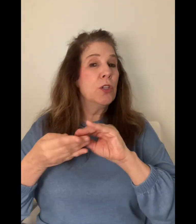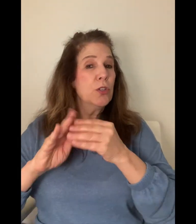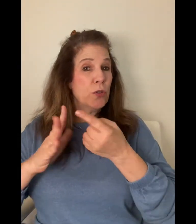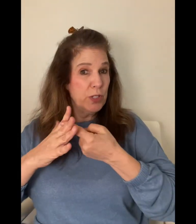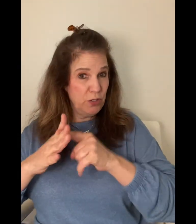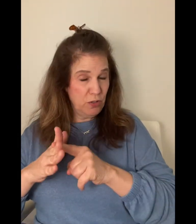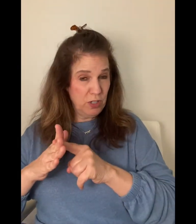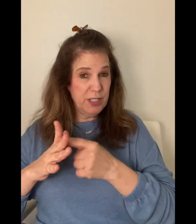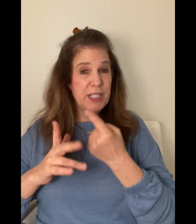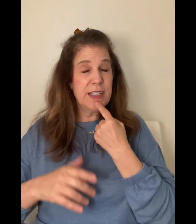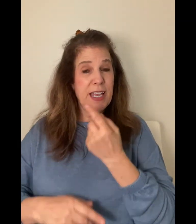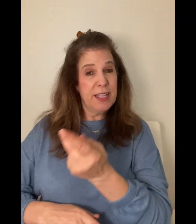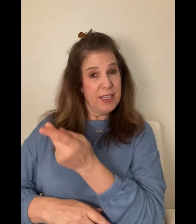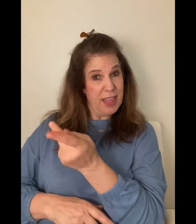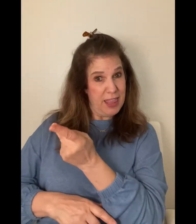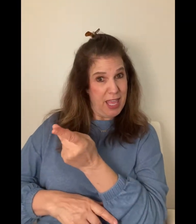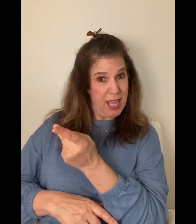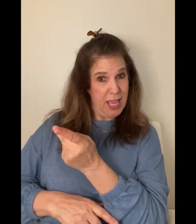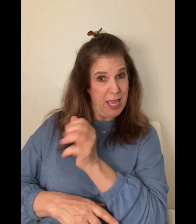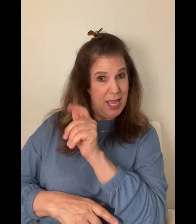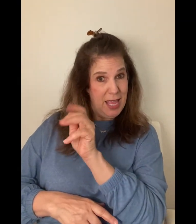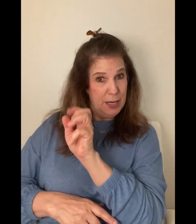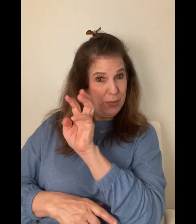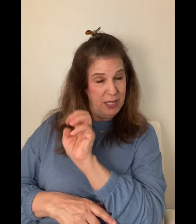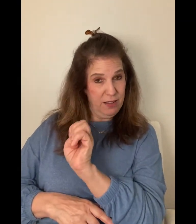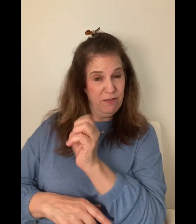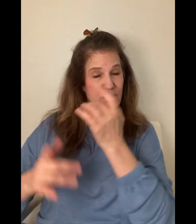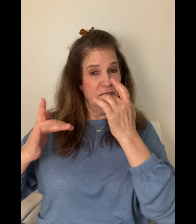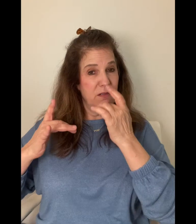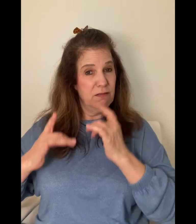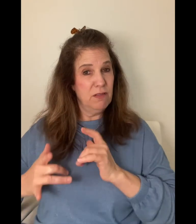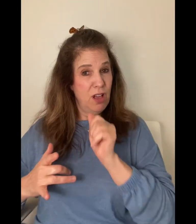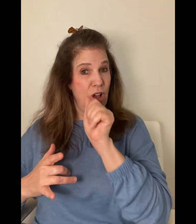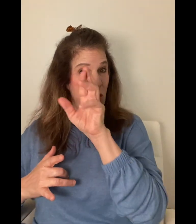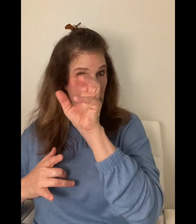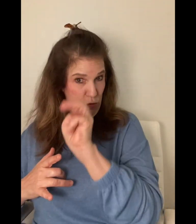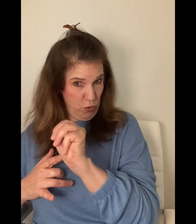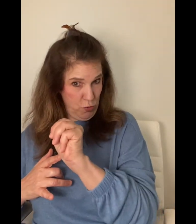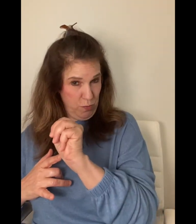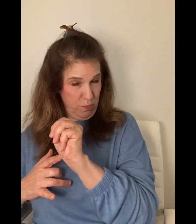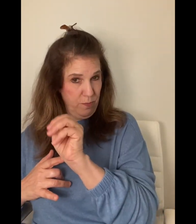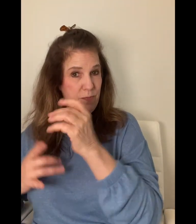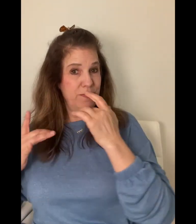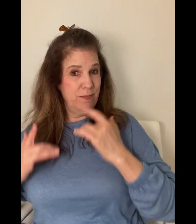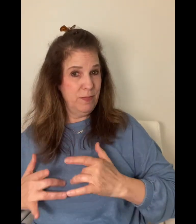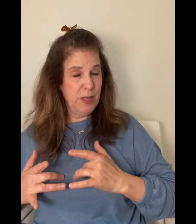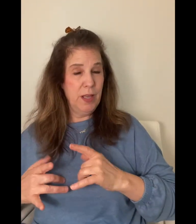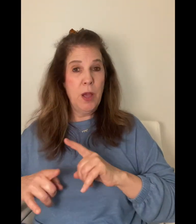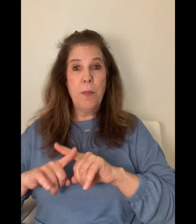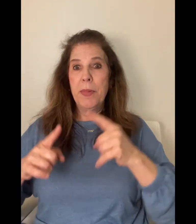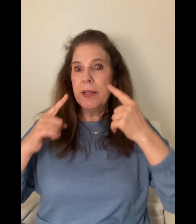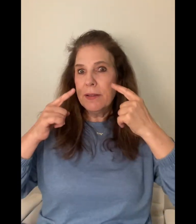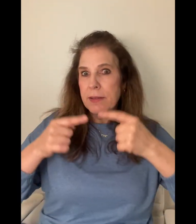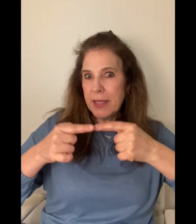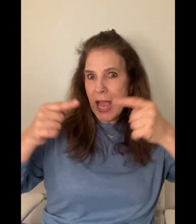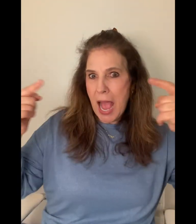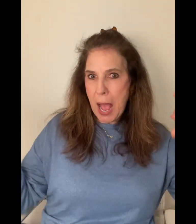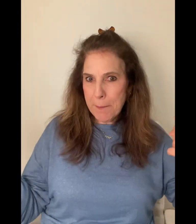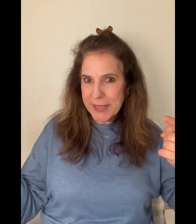meanings, one after the other, because of the opposites of these two things carry the whole idea of what the sin was,